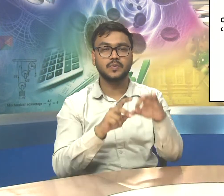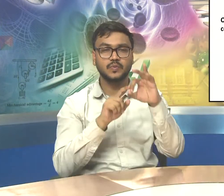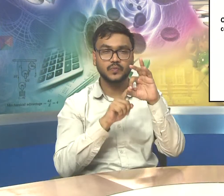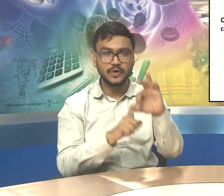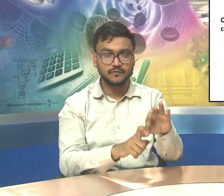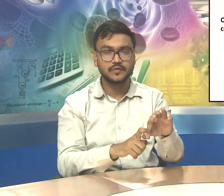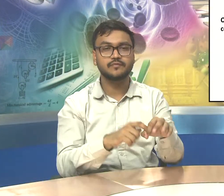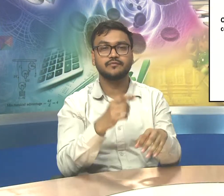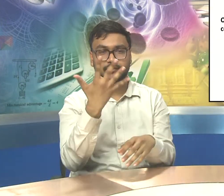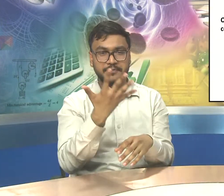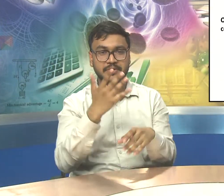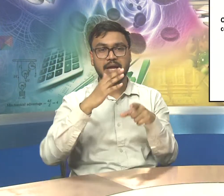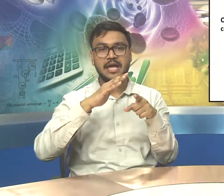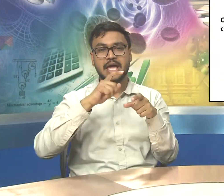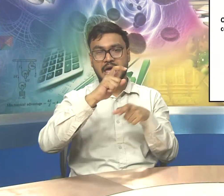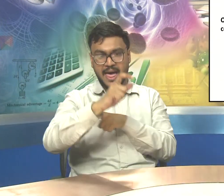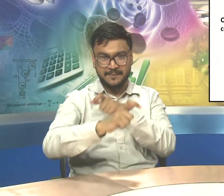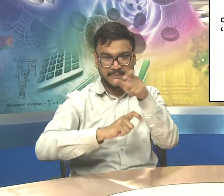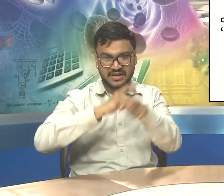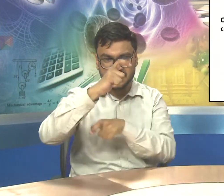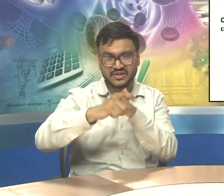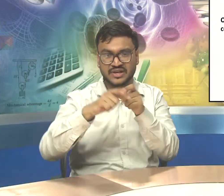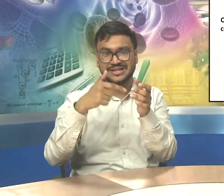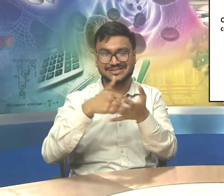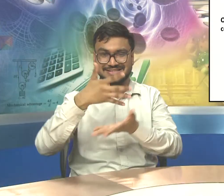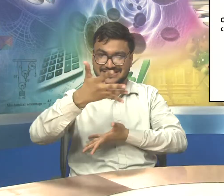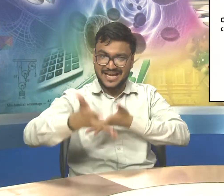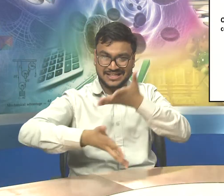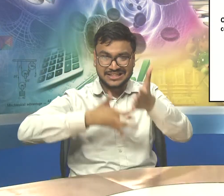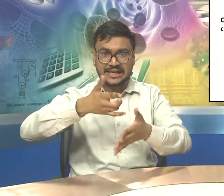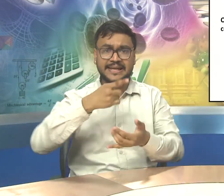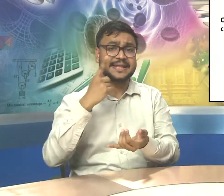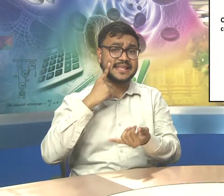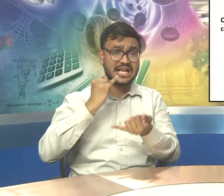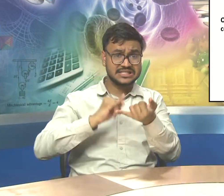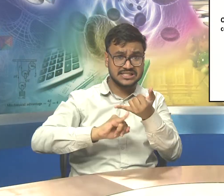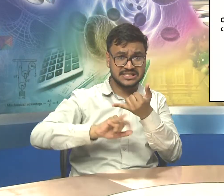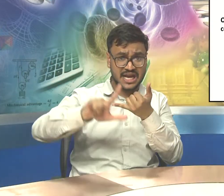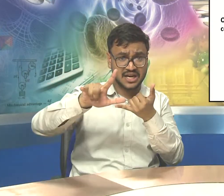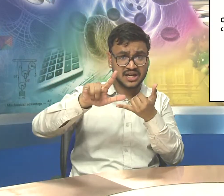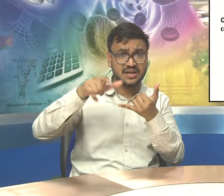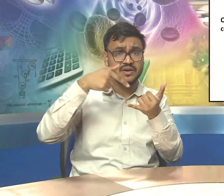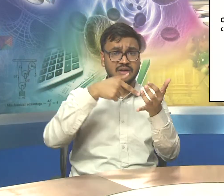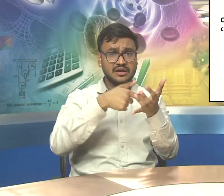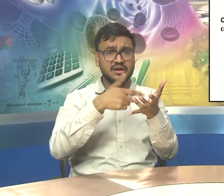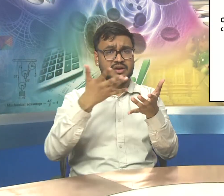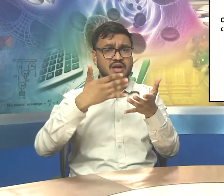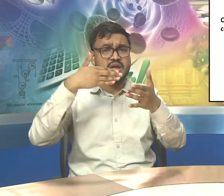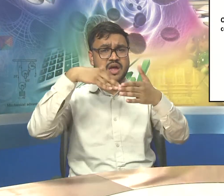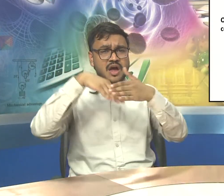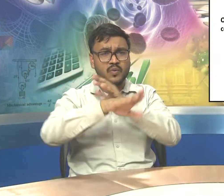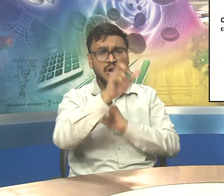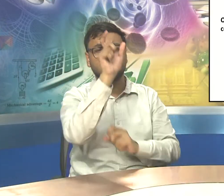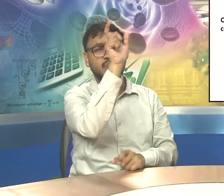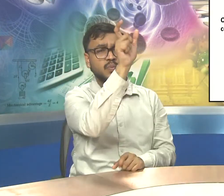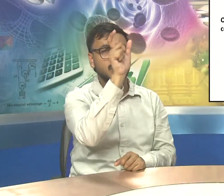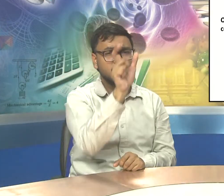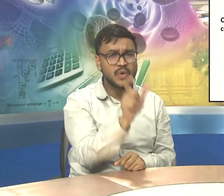Next, at morphology level, signs or part of